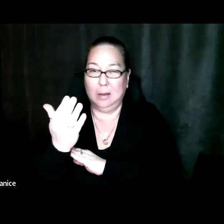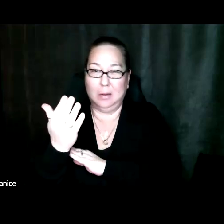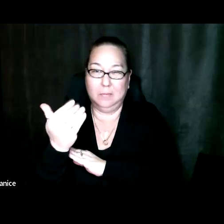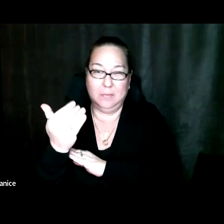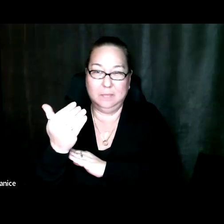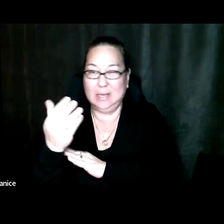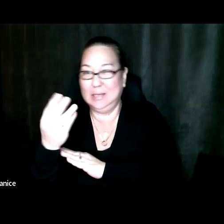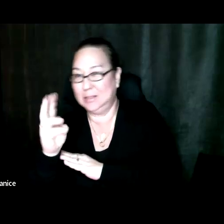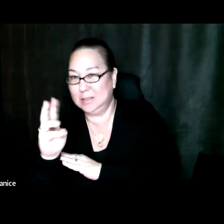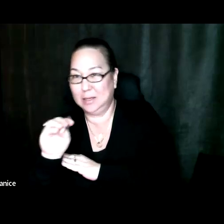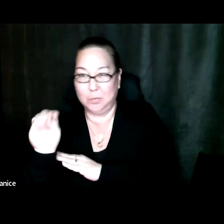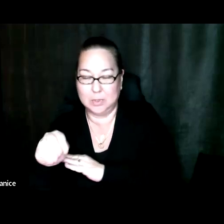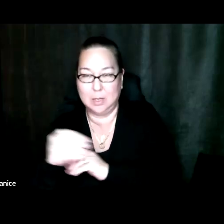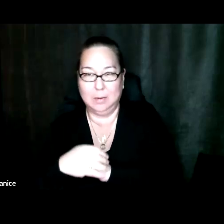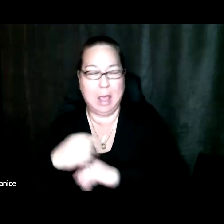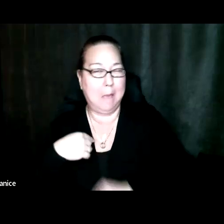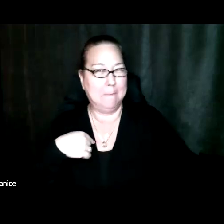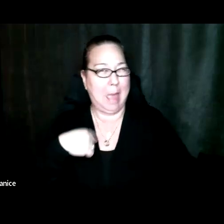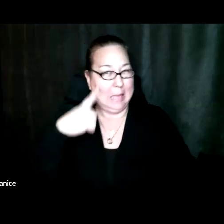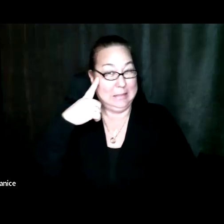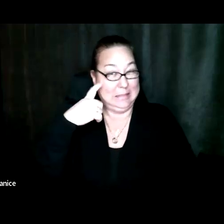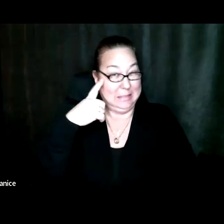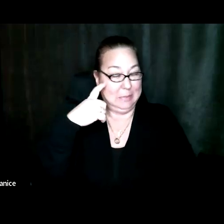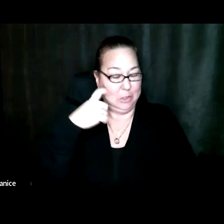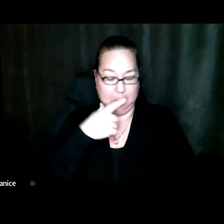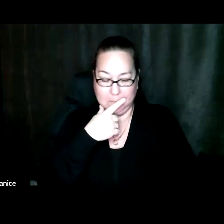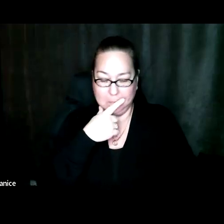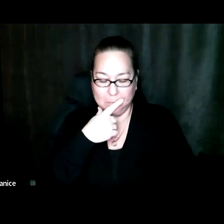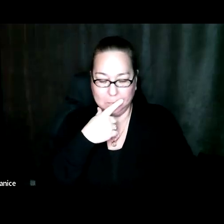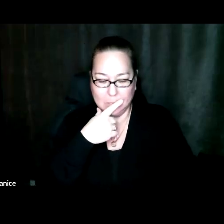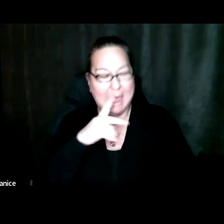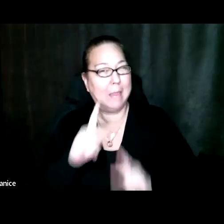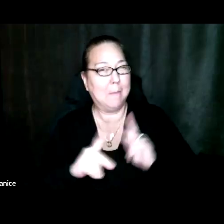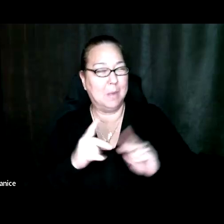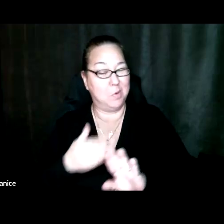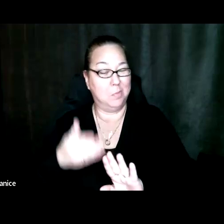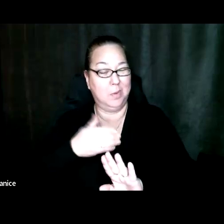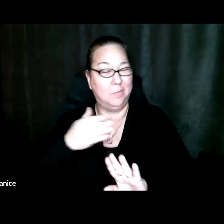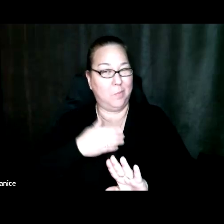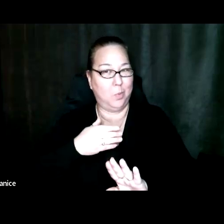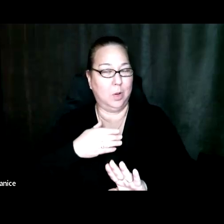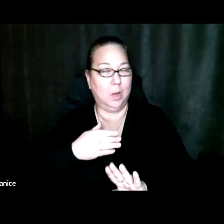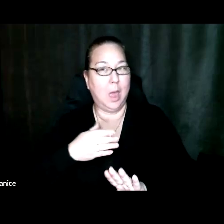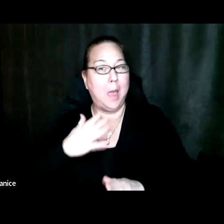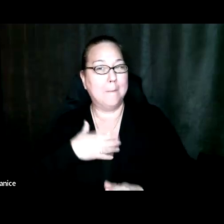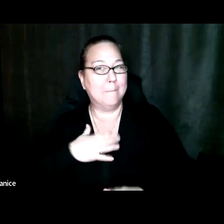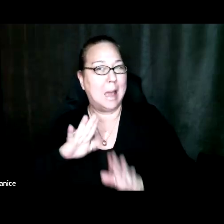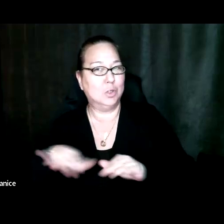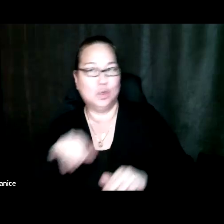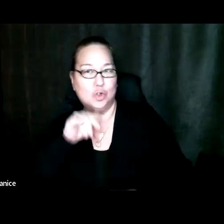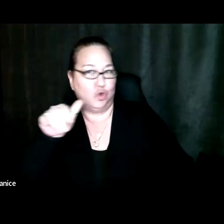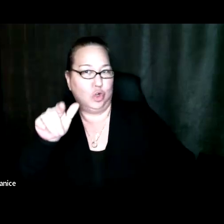Suspicion in my head is folks from previous years saying, my children shouldn't apply